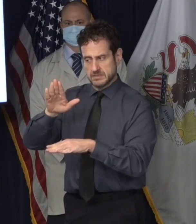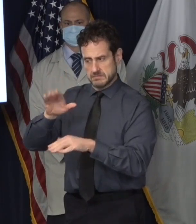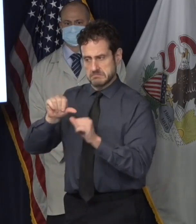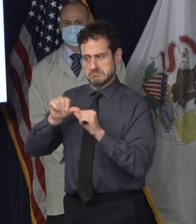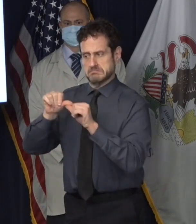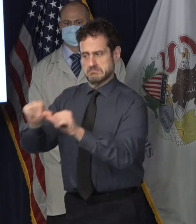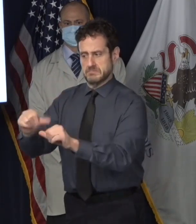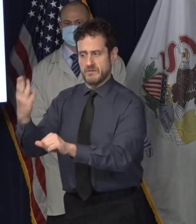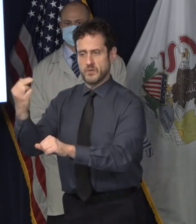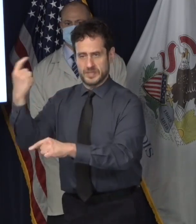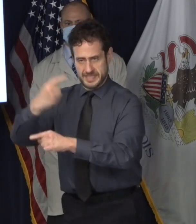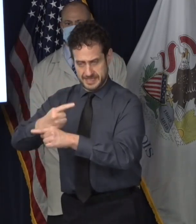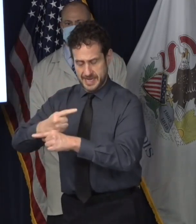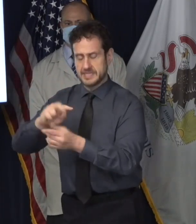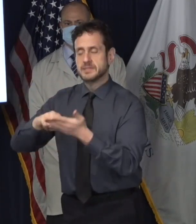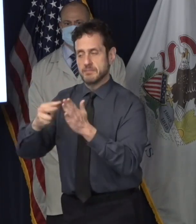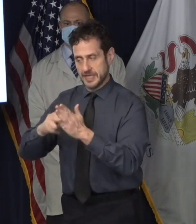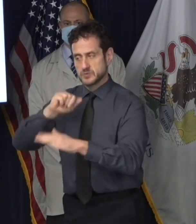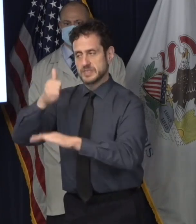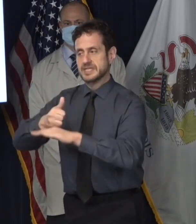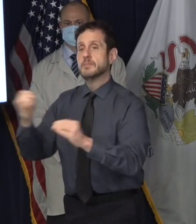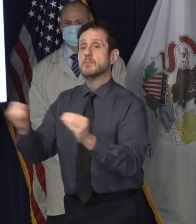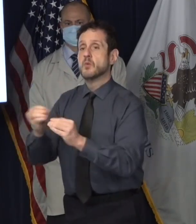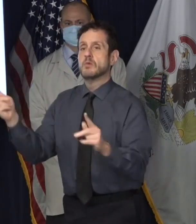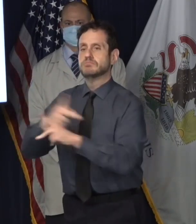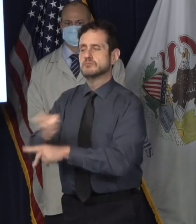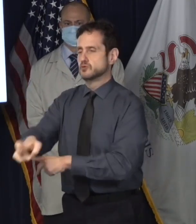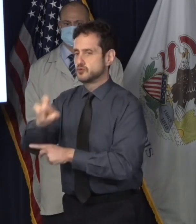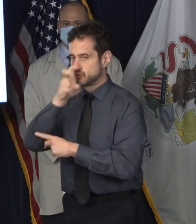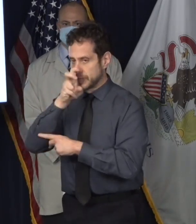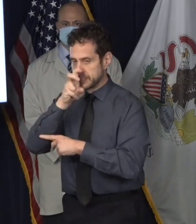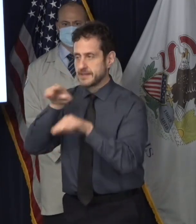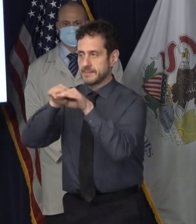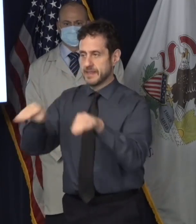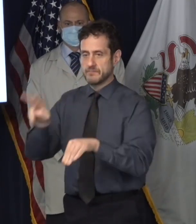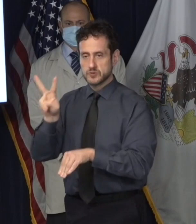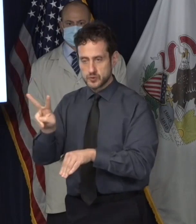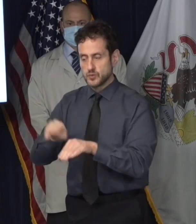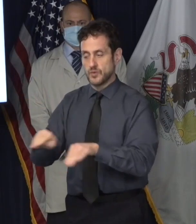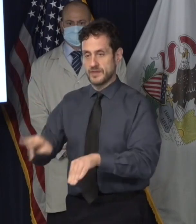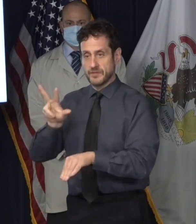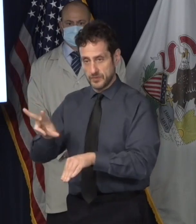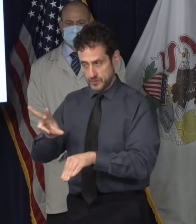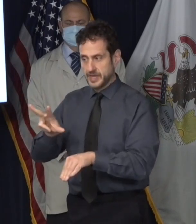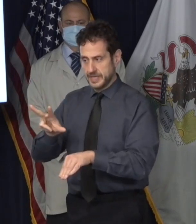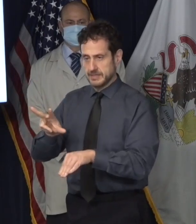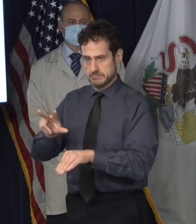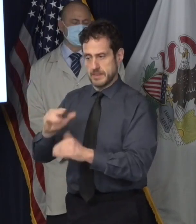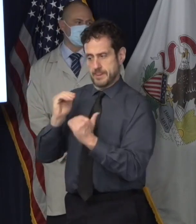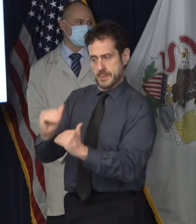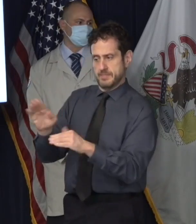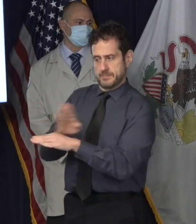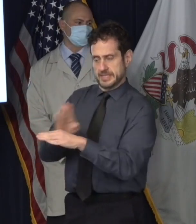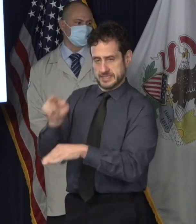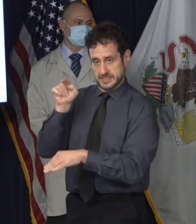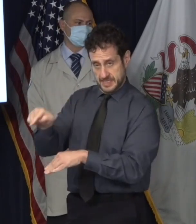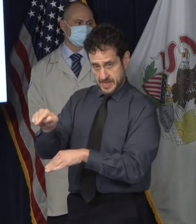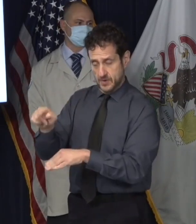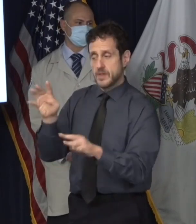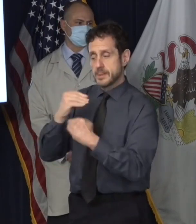more stringent Tier 2 or Tier 3 mitigations can be applied to further reduce spread of the